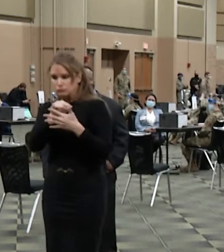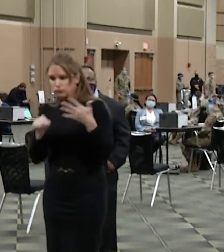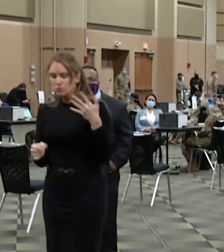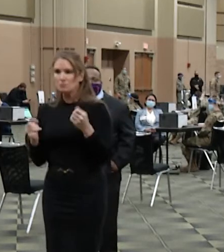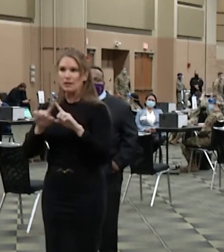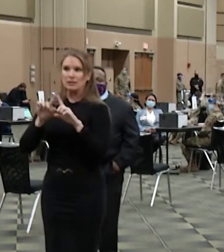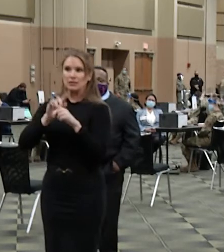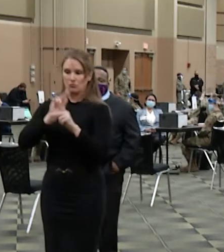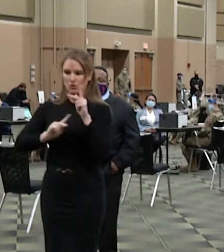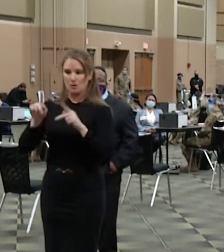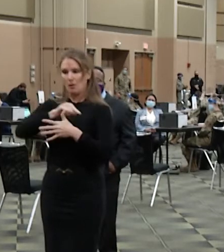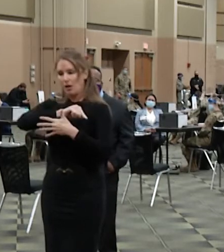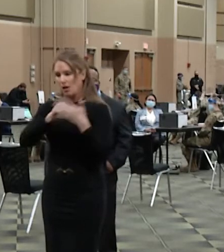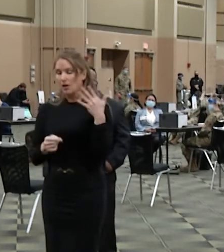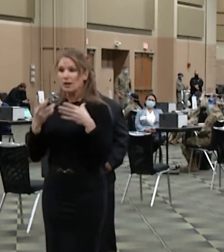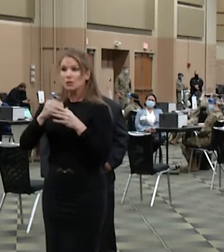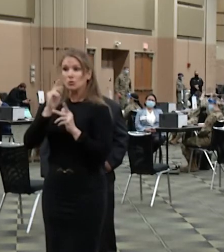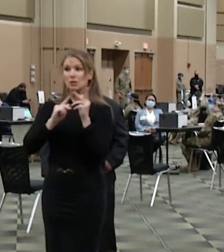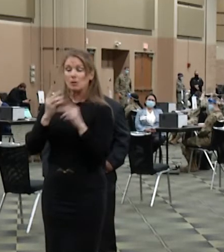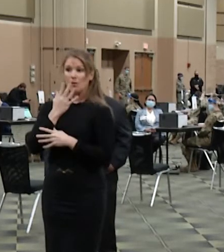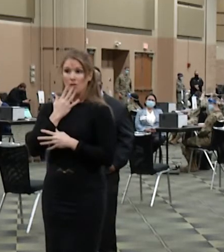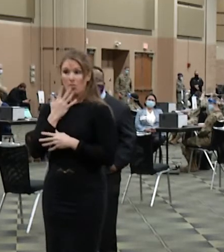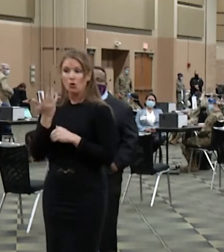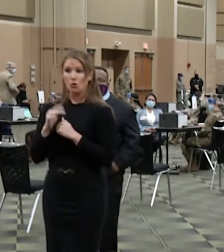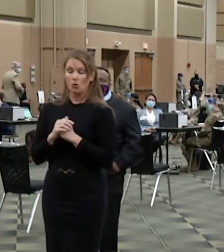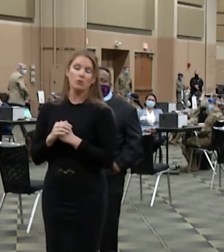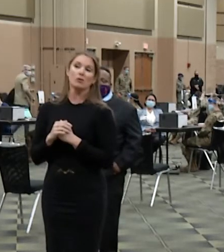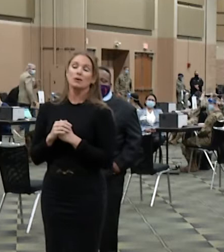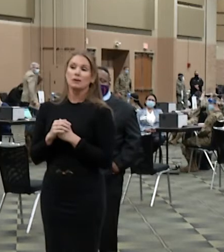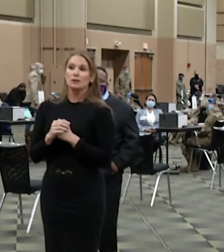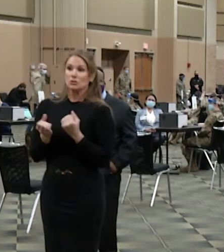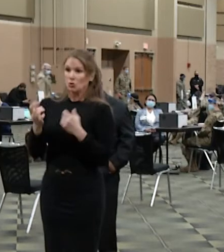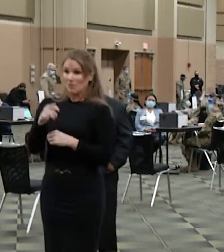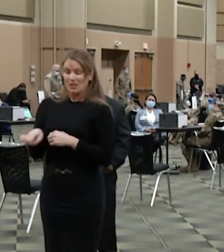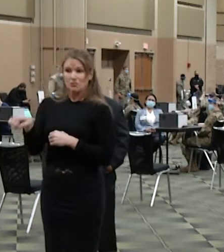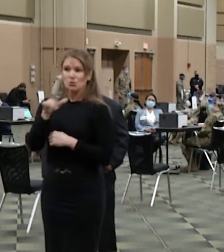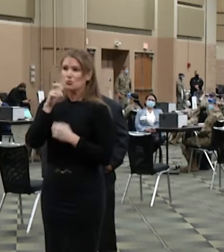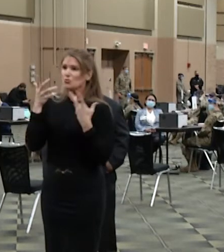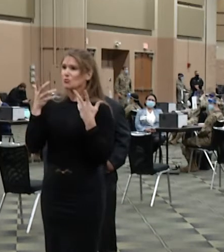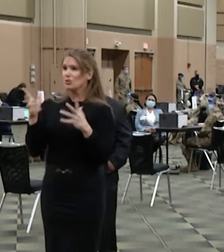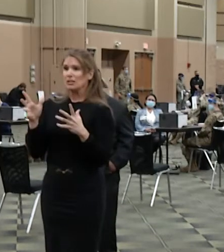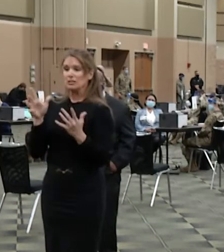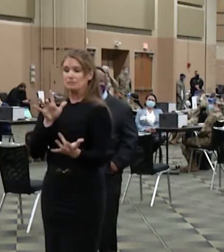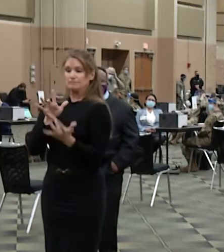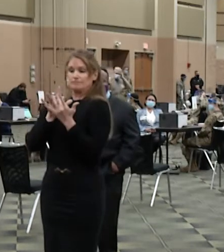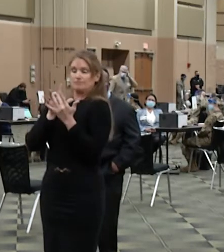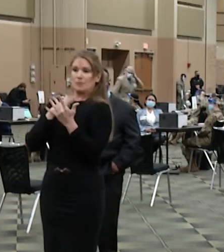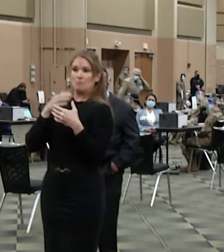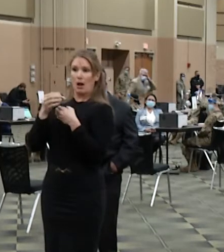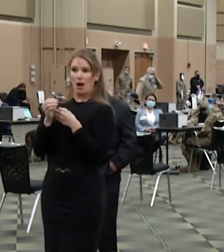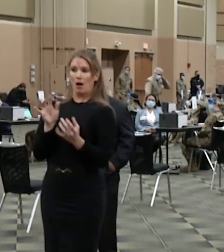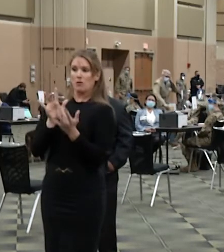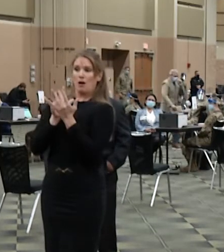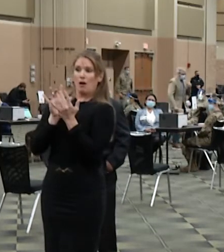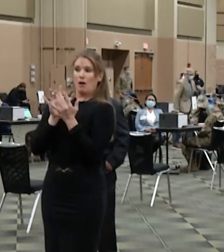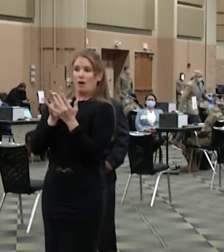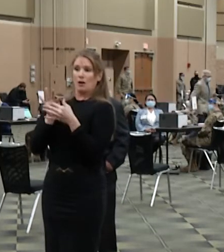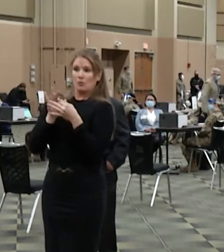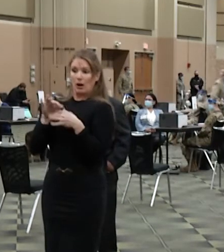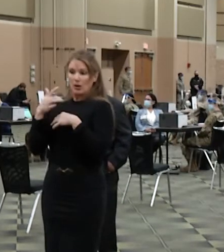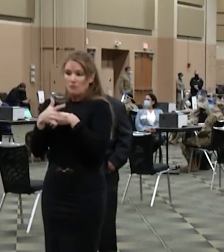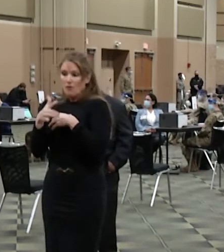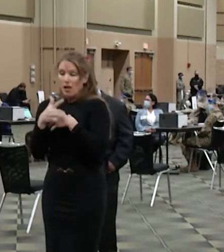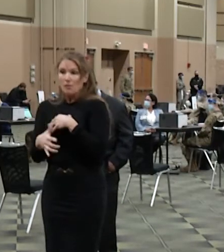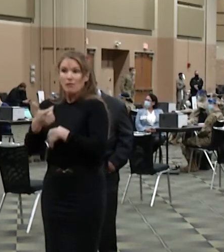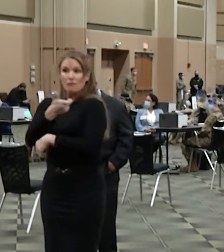people, including people of color. So to the many people who have reached out to my office about the